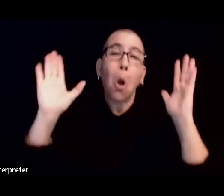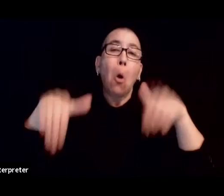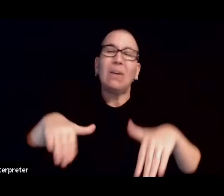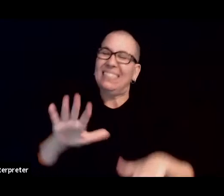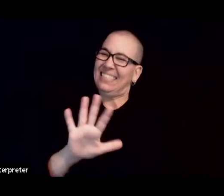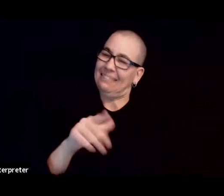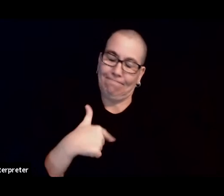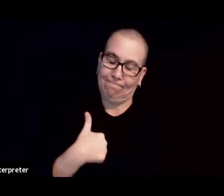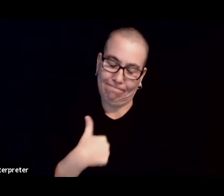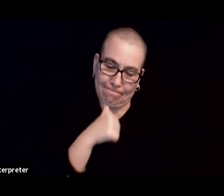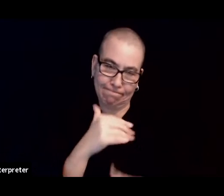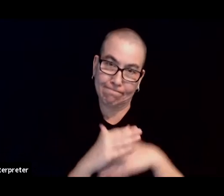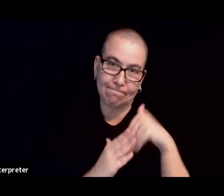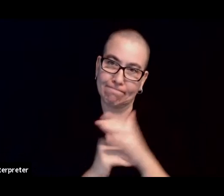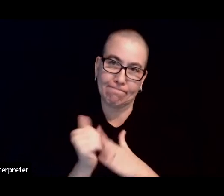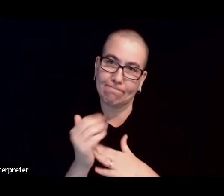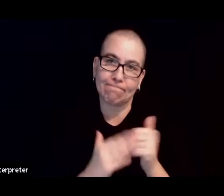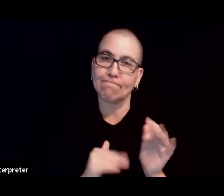share something that